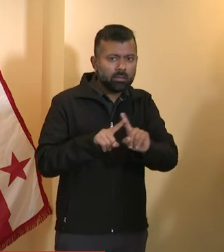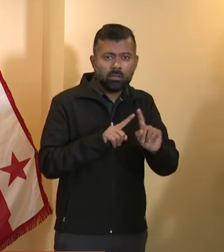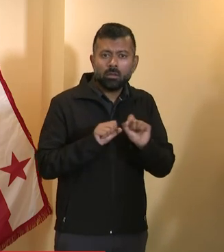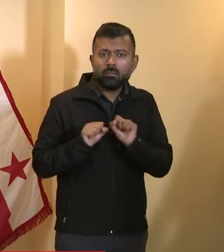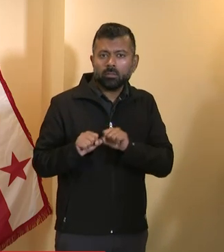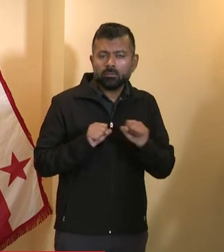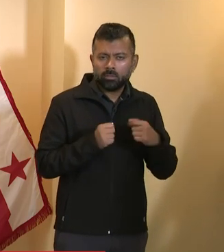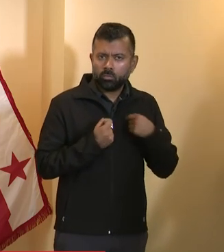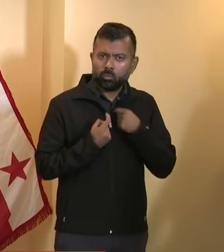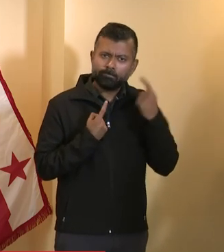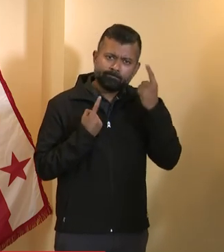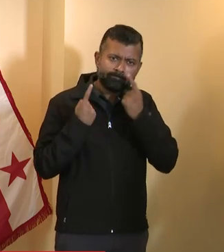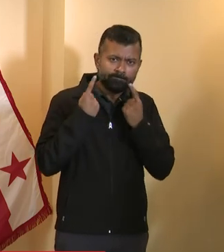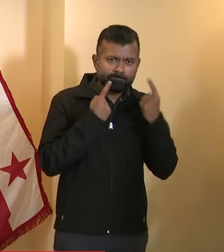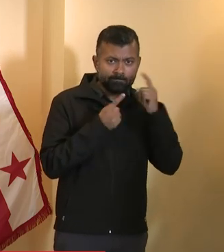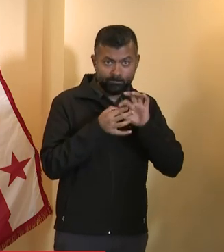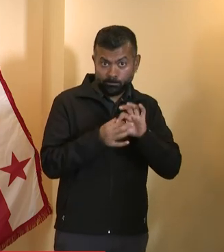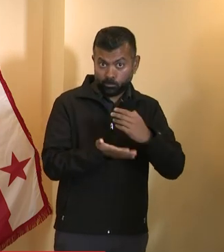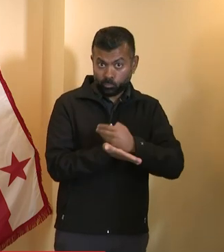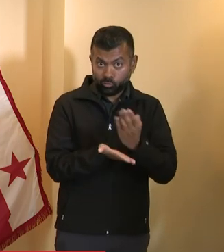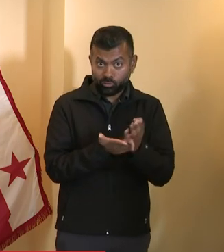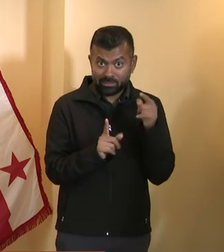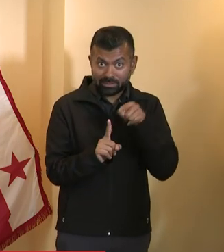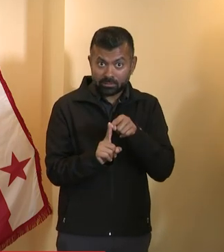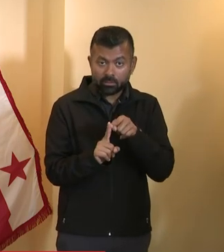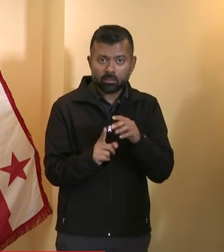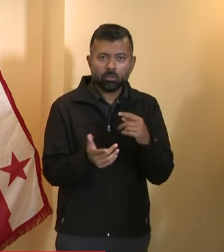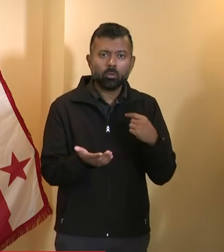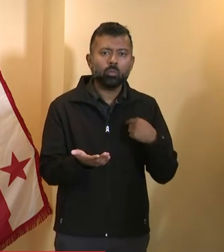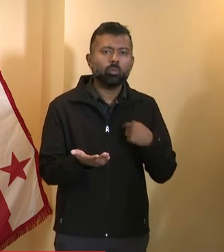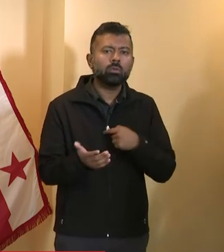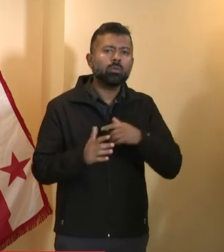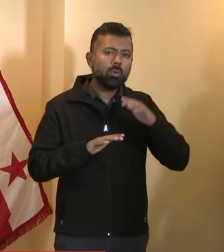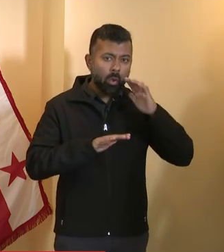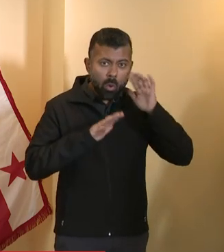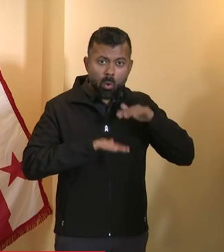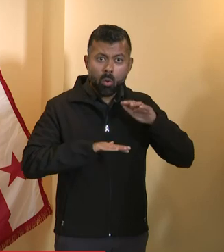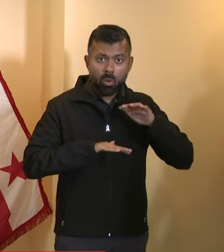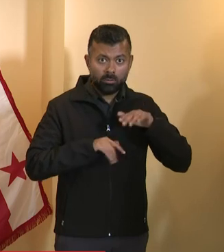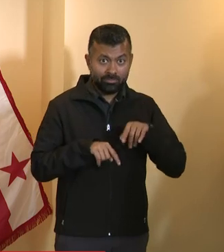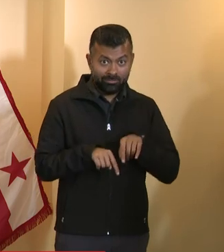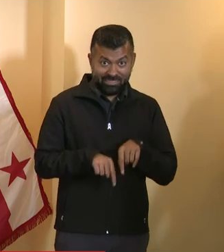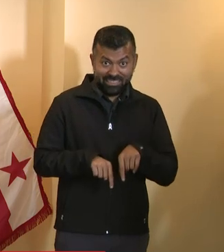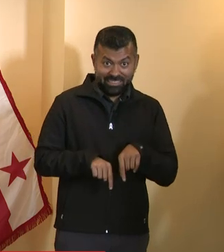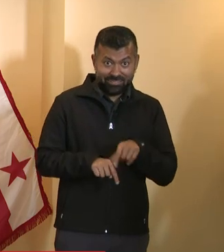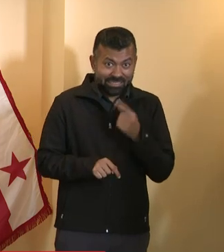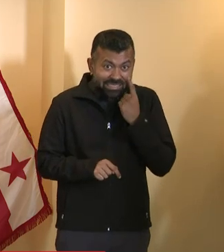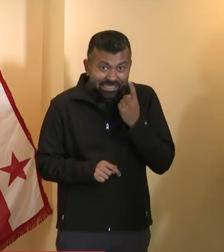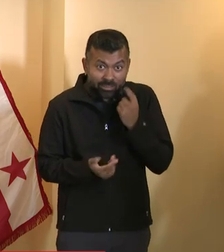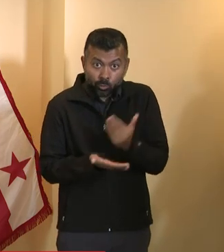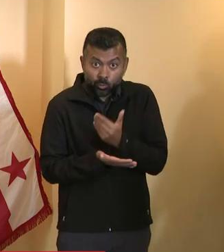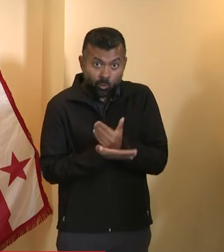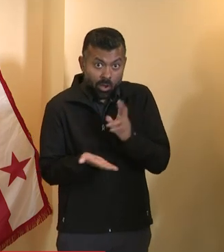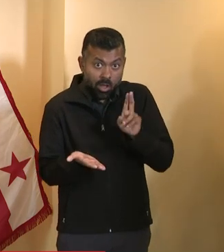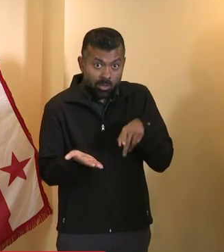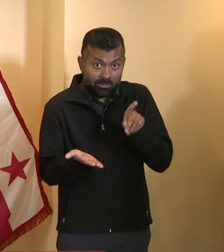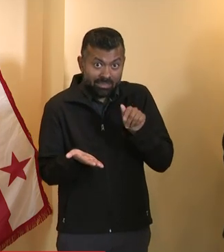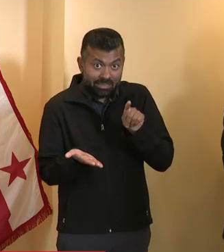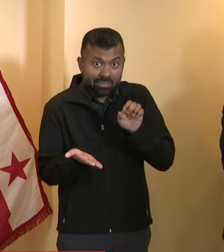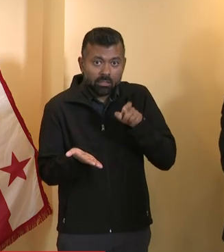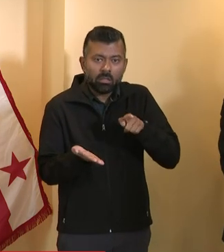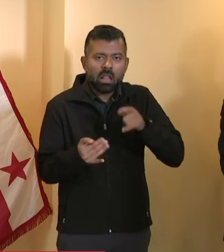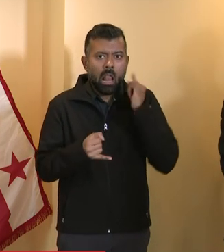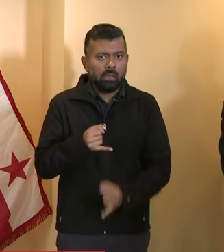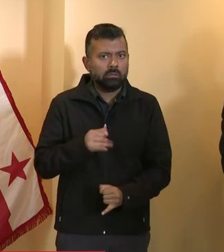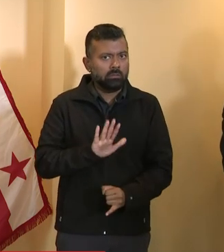especially we hope that this is the latest update before I have to send the budget to the council. So I never